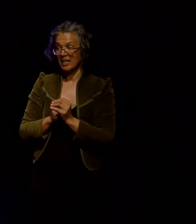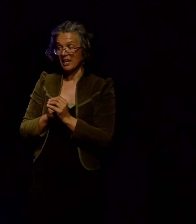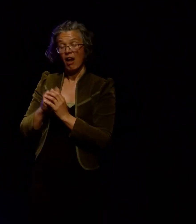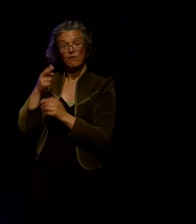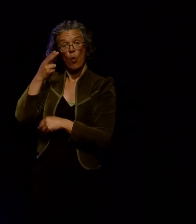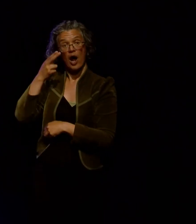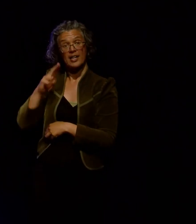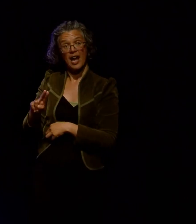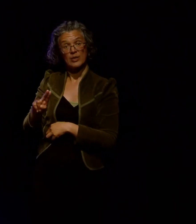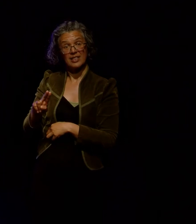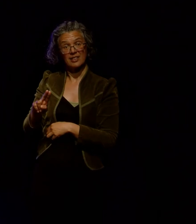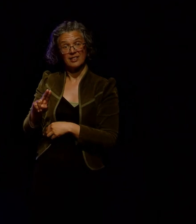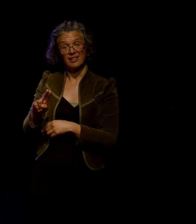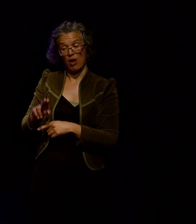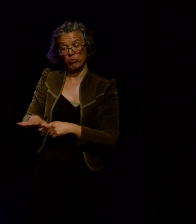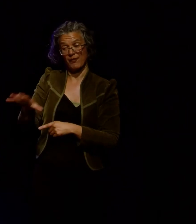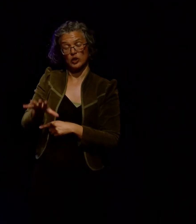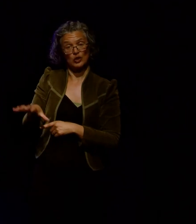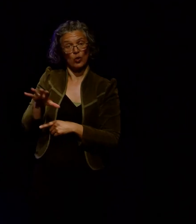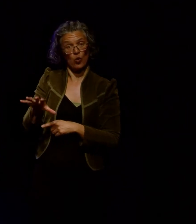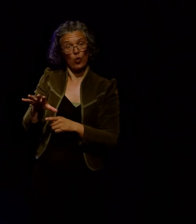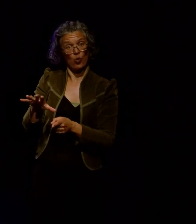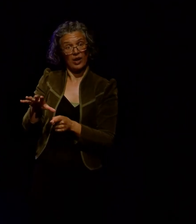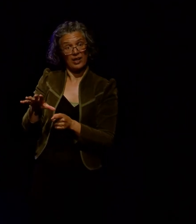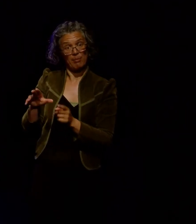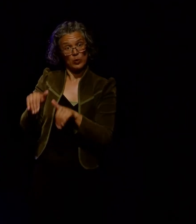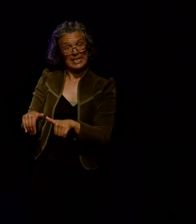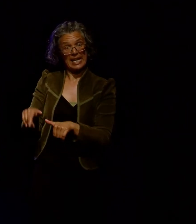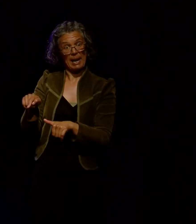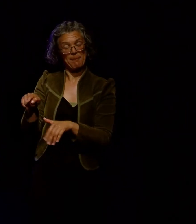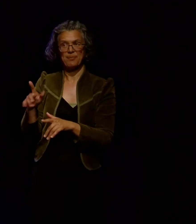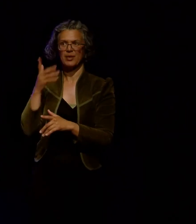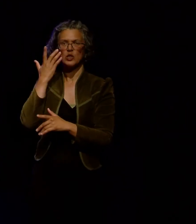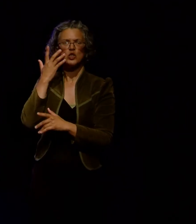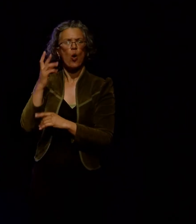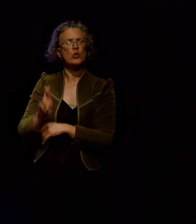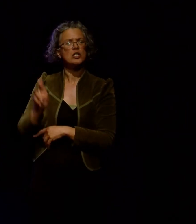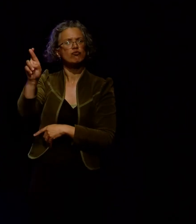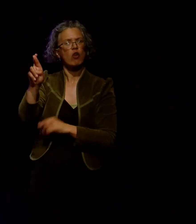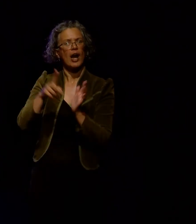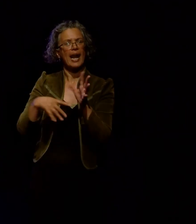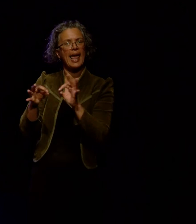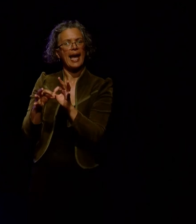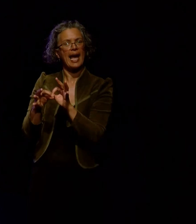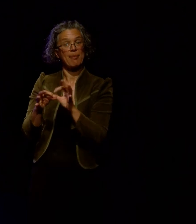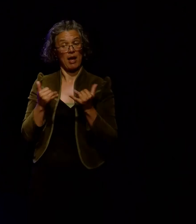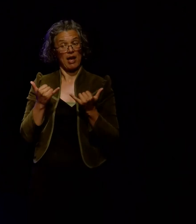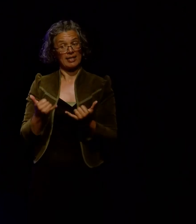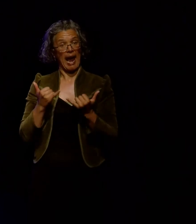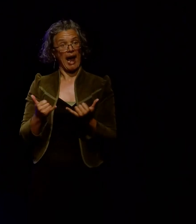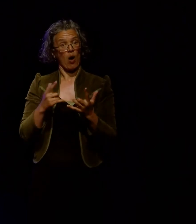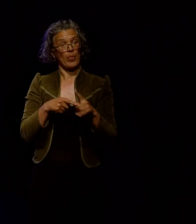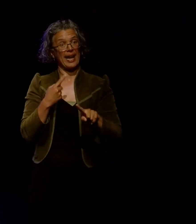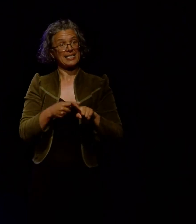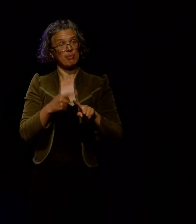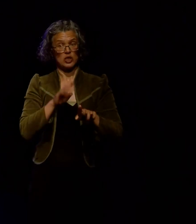for their upcoming summer exhibition. This film about Rocket Lab features in the Innovators exhibition, which is still open. So isn't there a